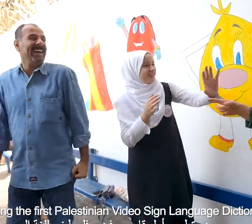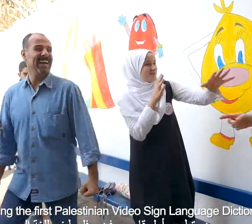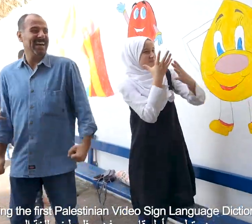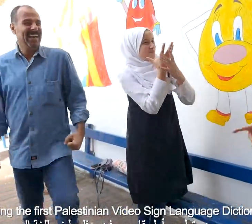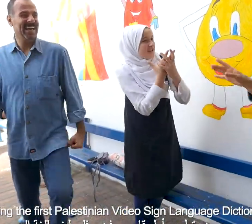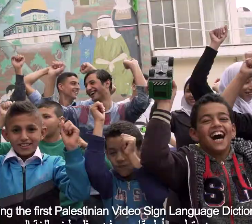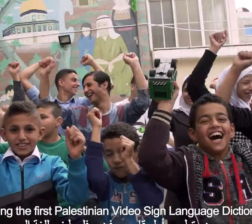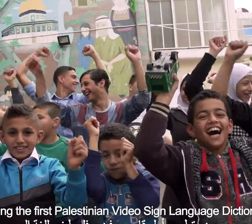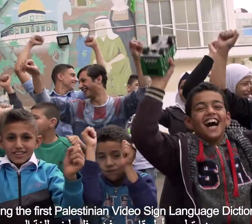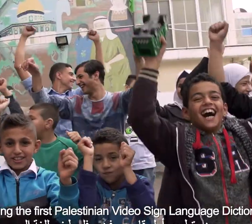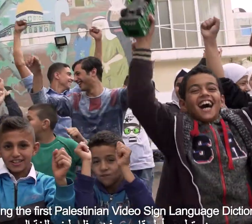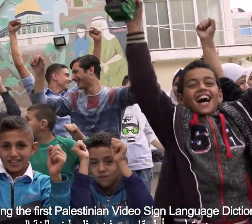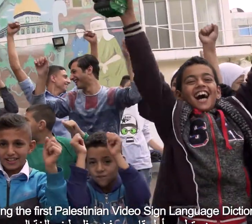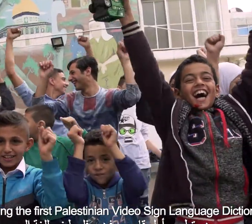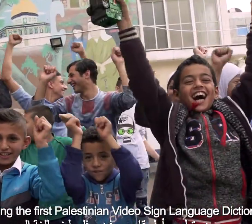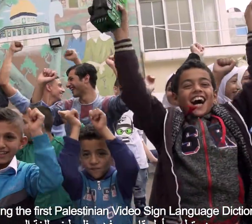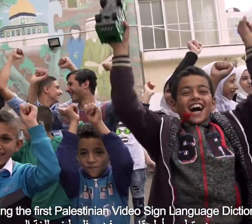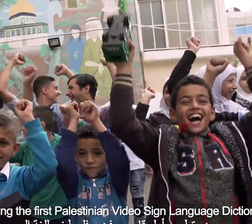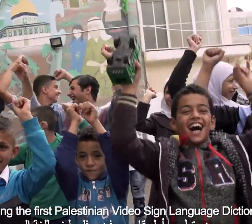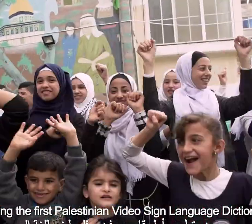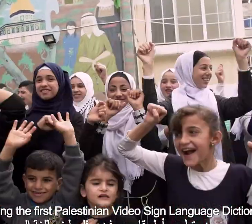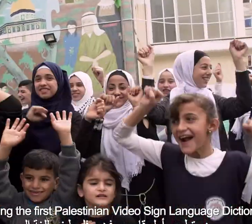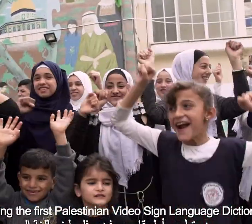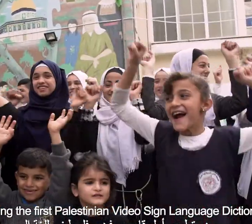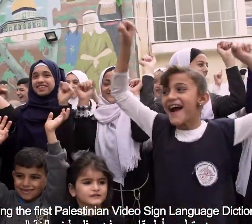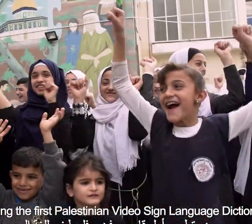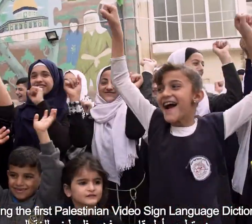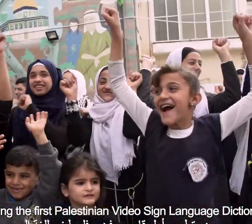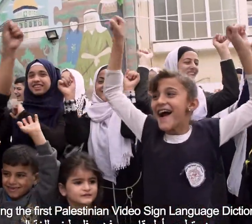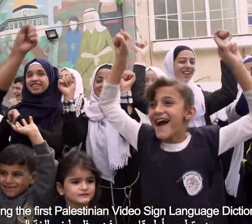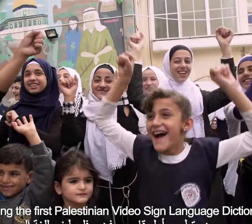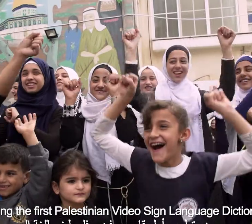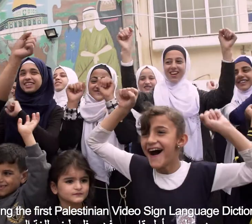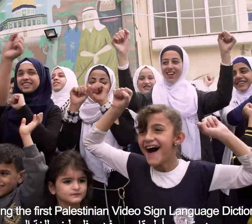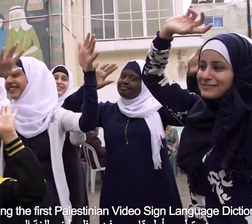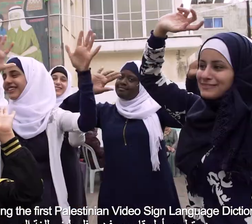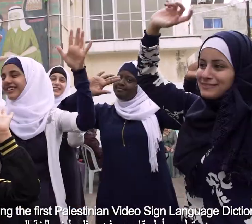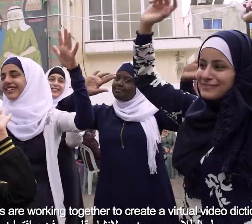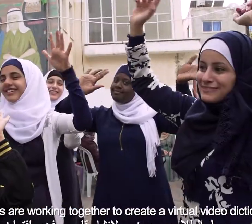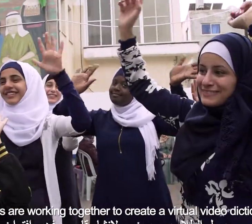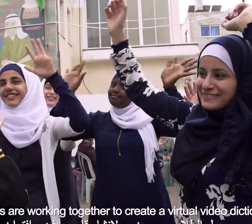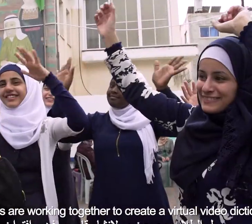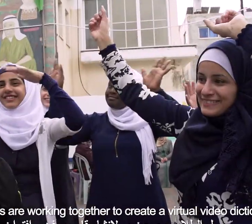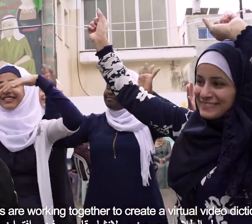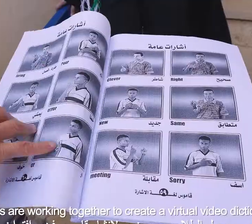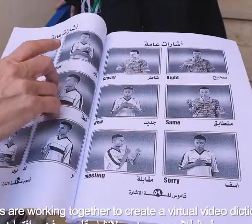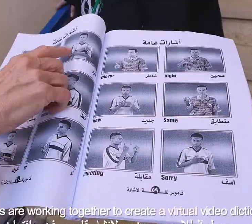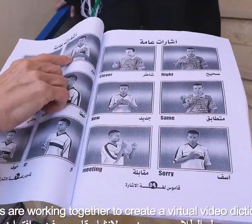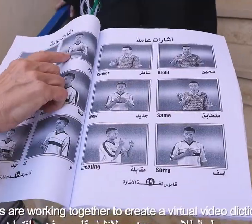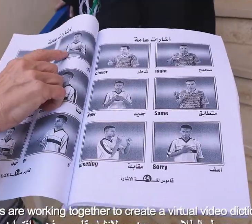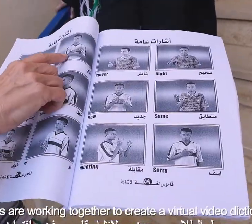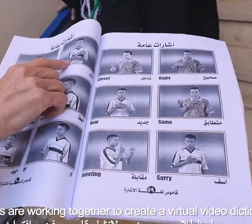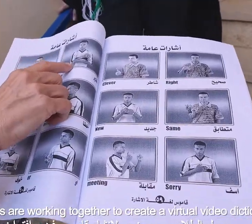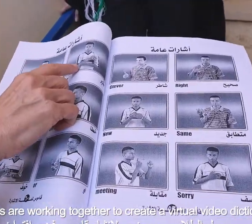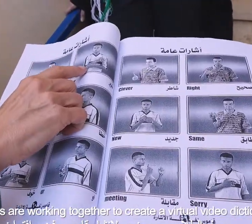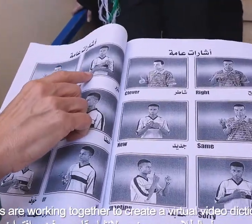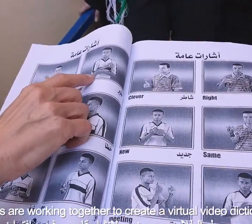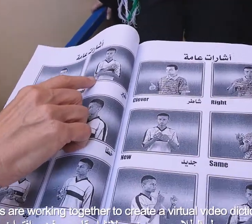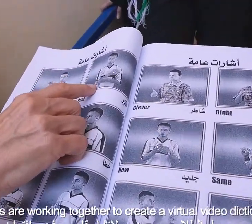developing the first Palestinian Video Sign Language Dictionary. The students are working together to create a virtual